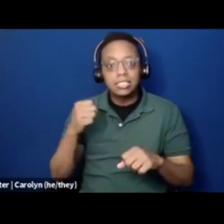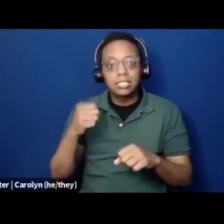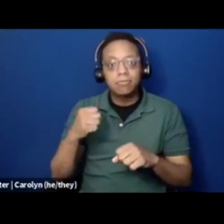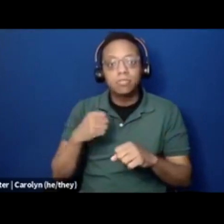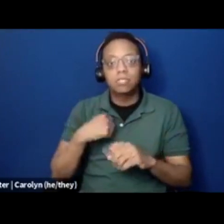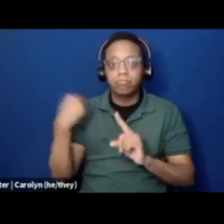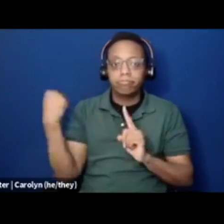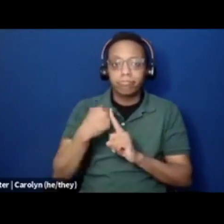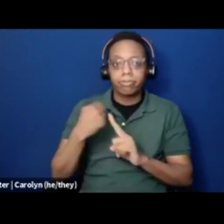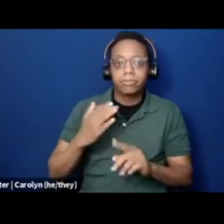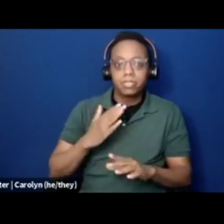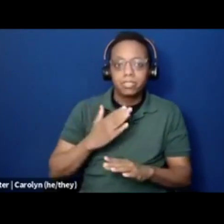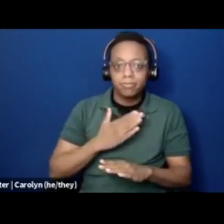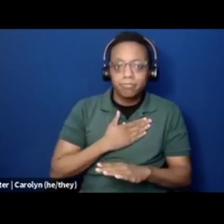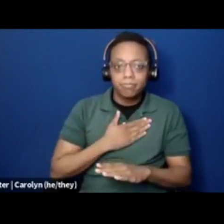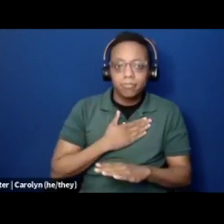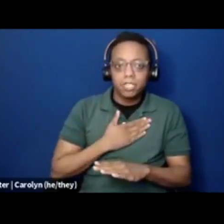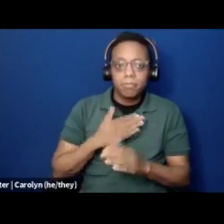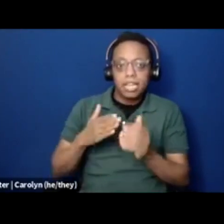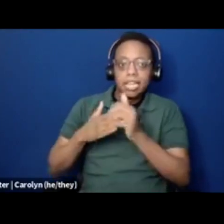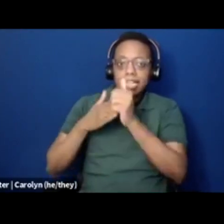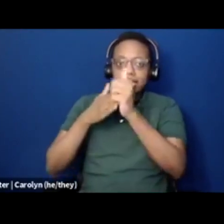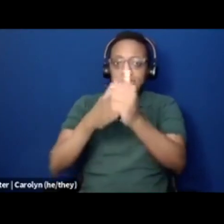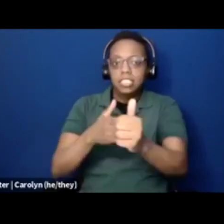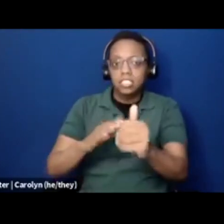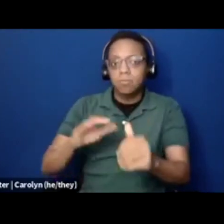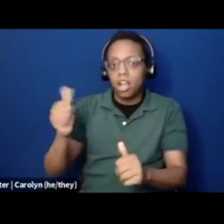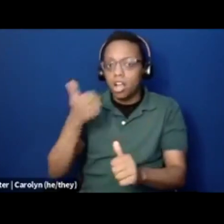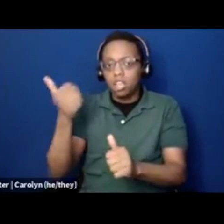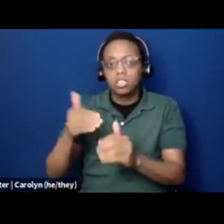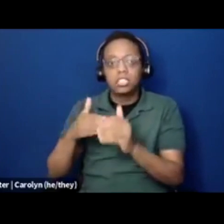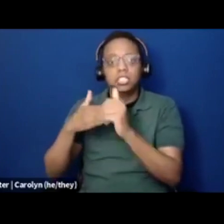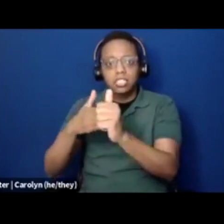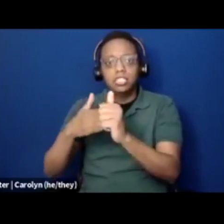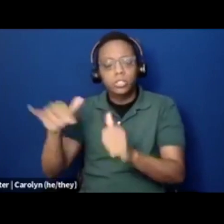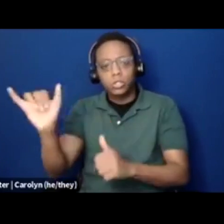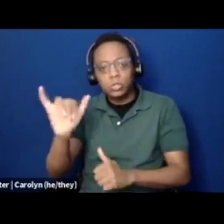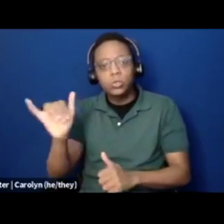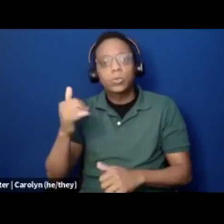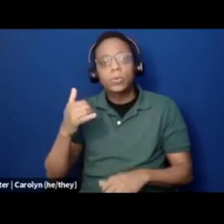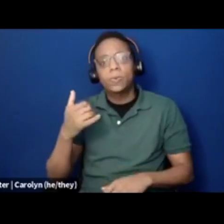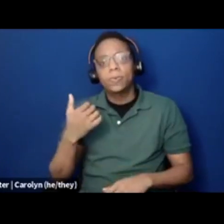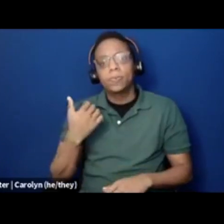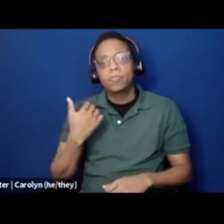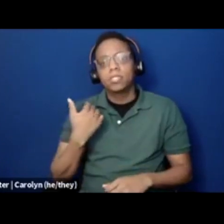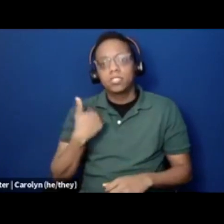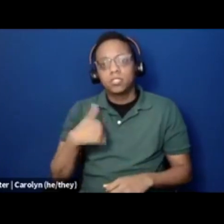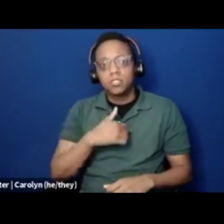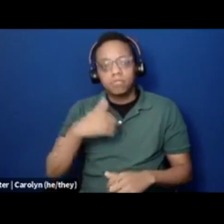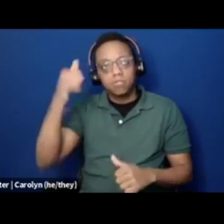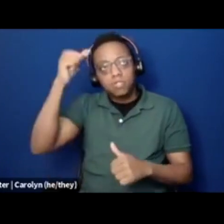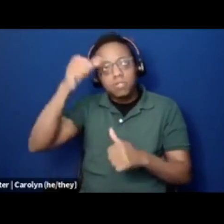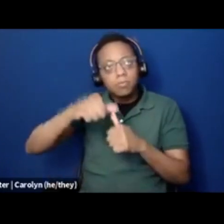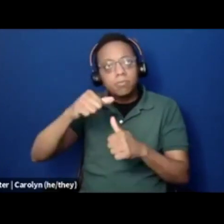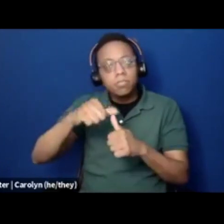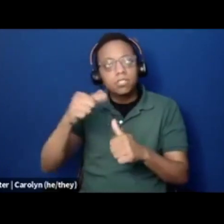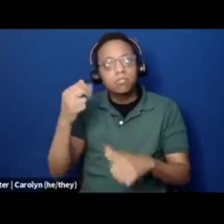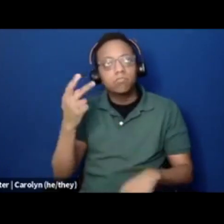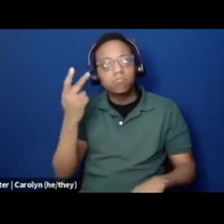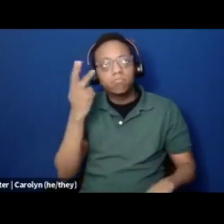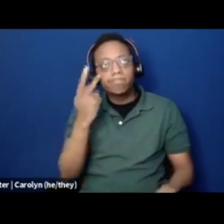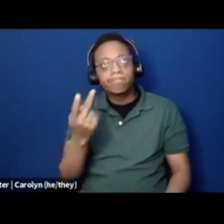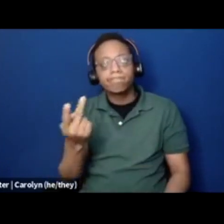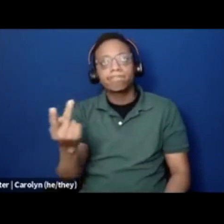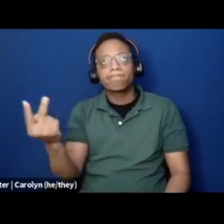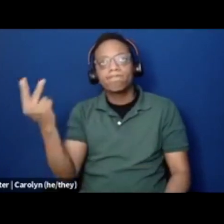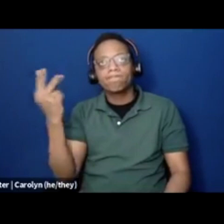and affected leadership to those around me. Because we also have to remember what the dominance of